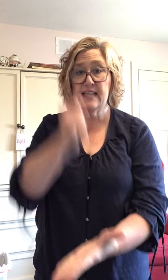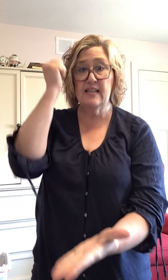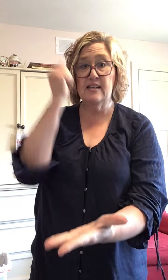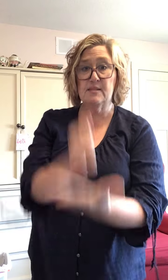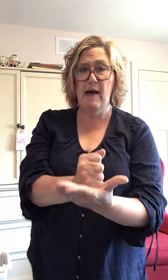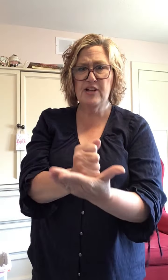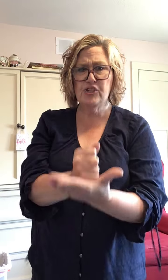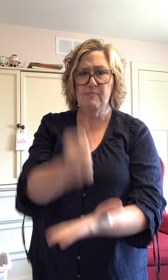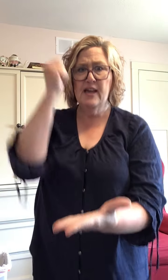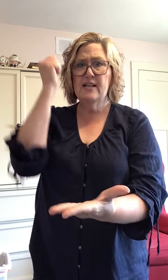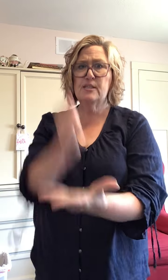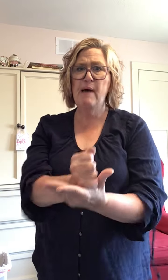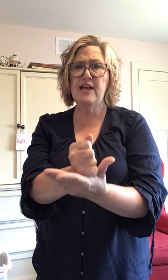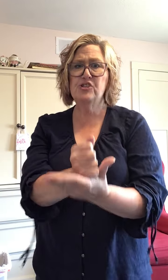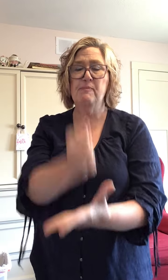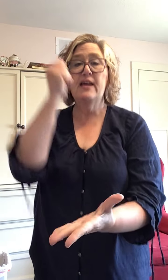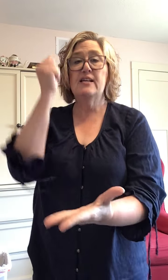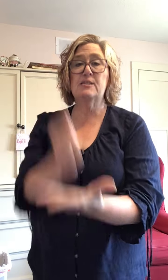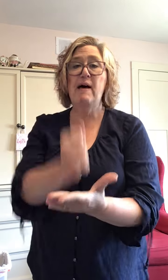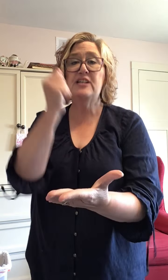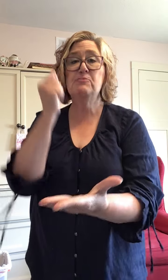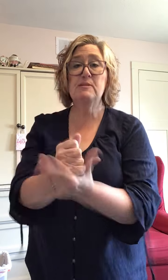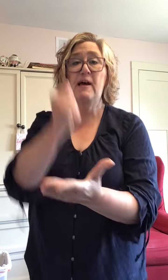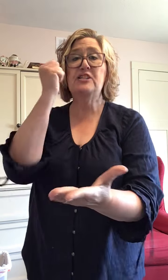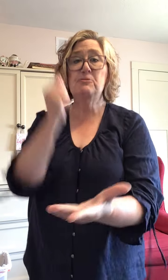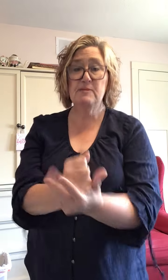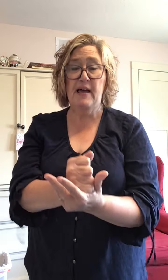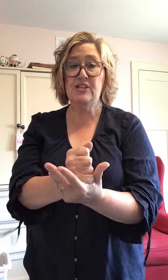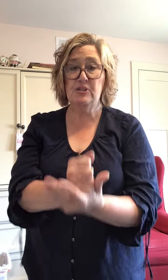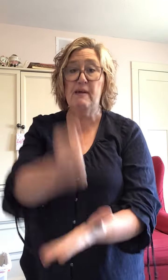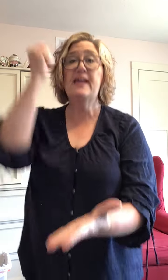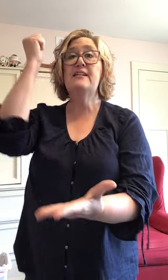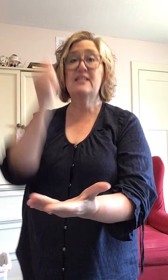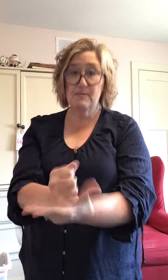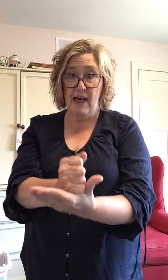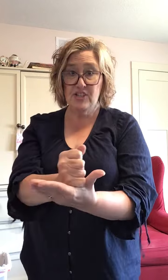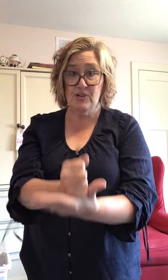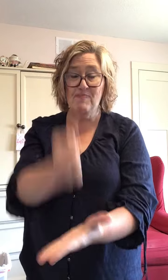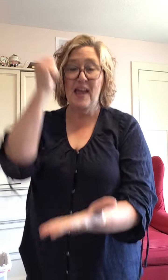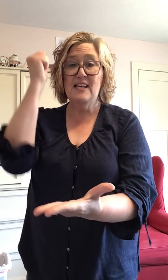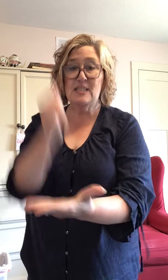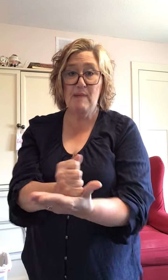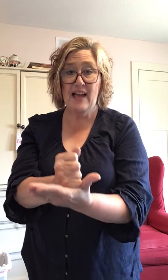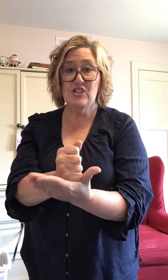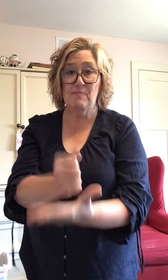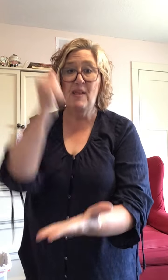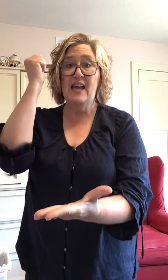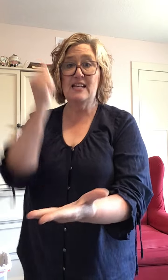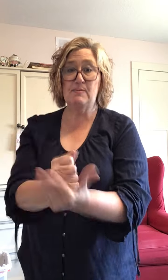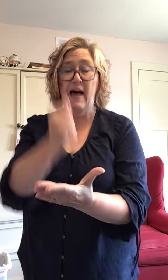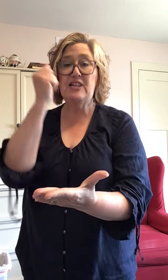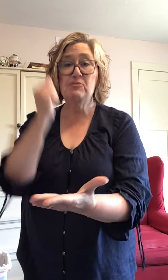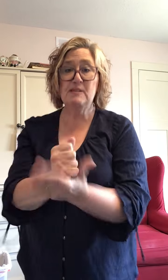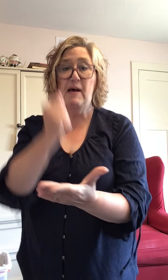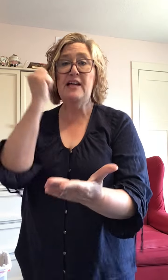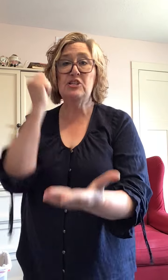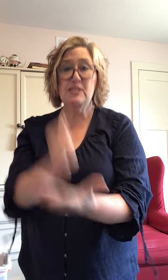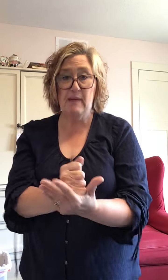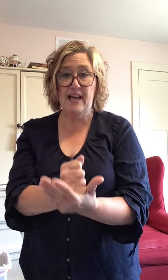and you smash them. You smash them, you smash them, smash them, smash them. And you smash them, you smash them, you smash them, smash them, smash